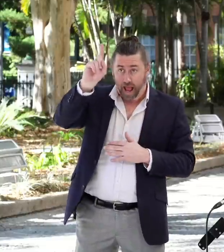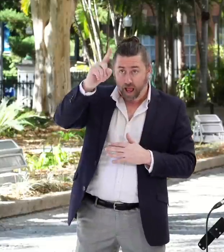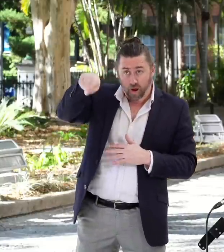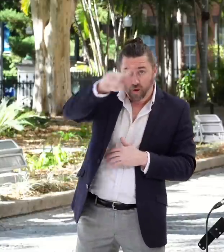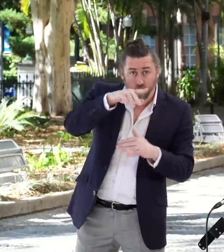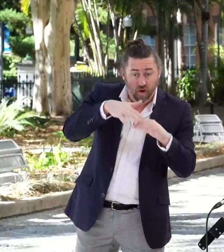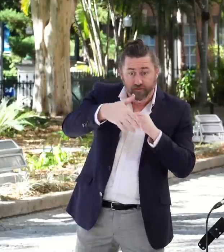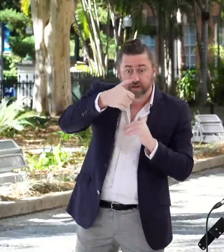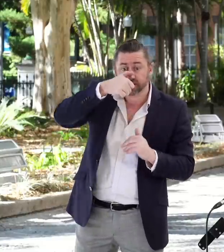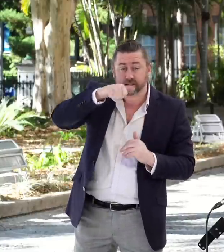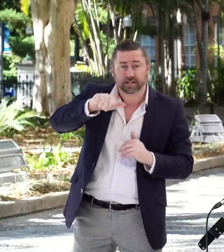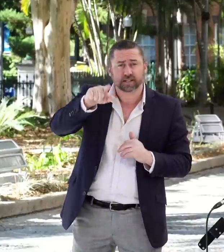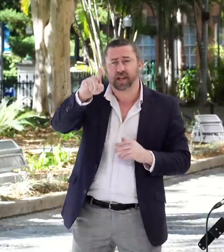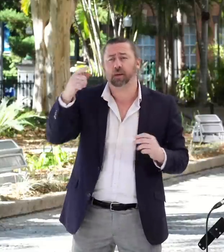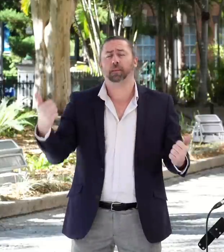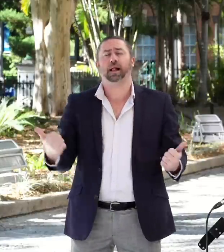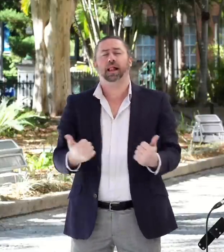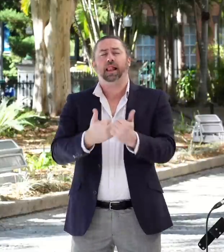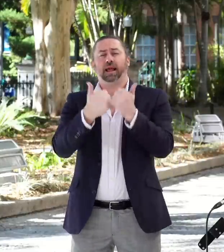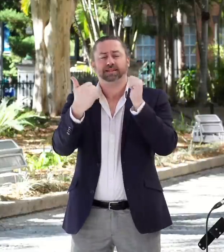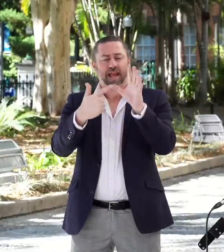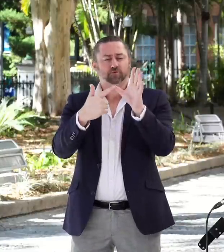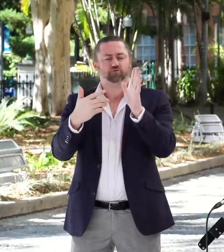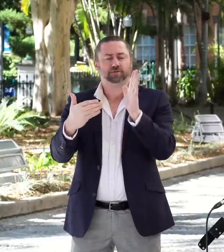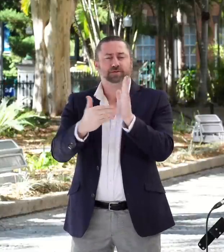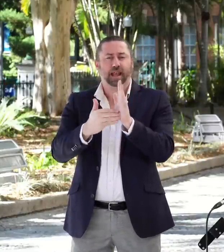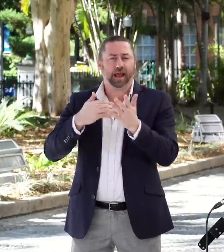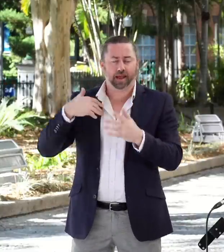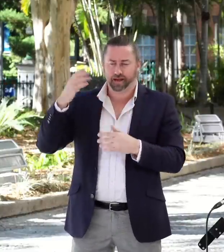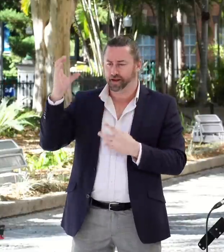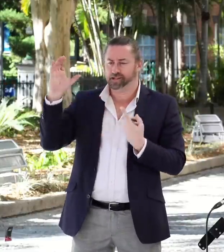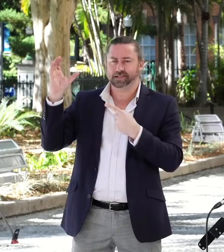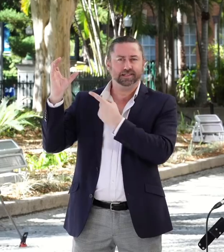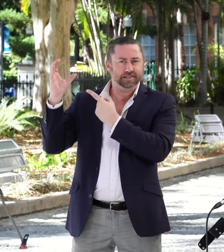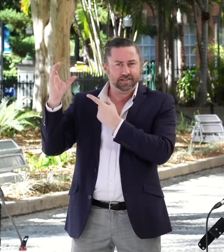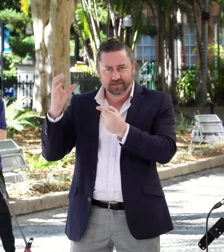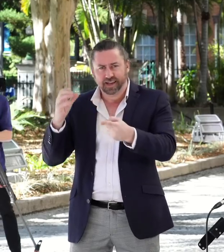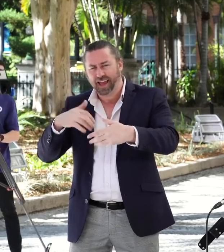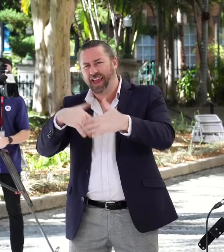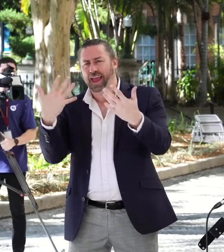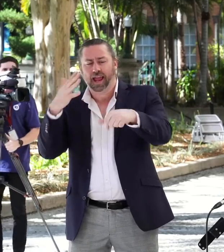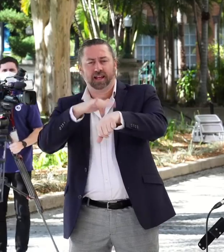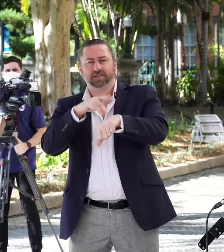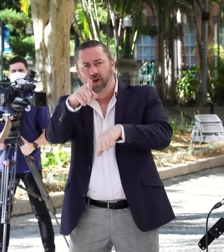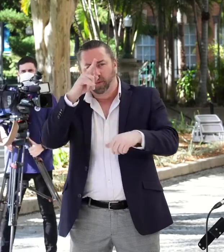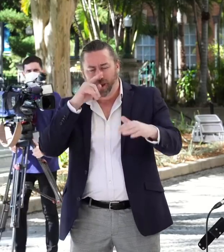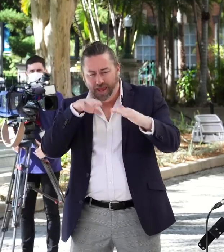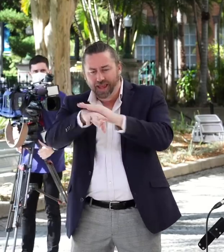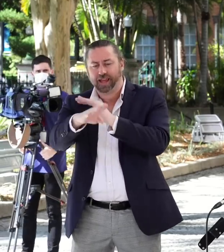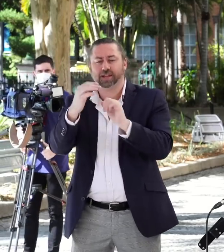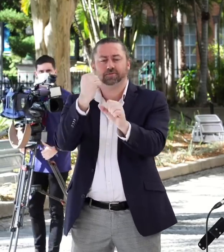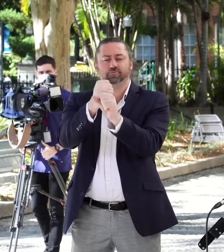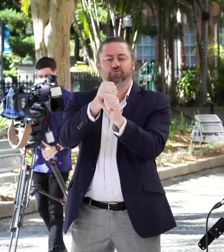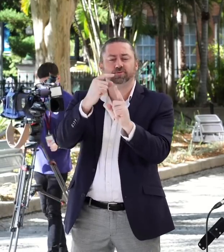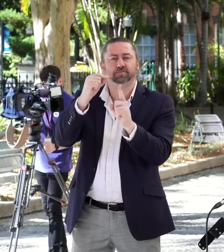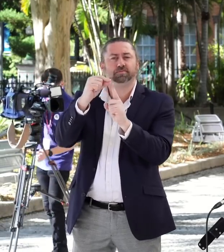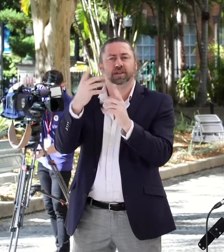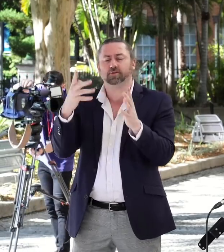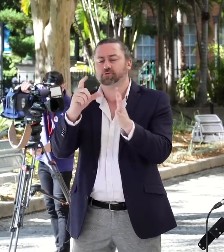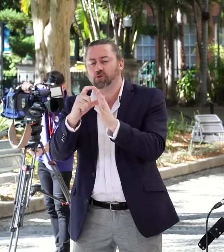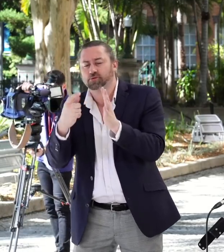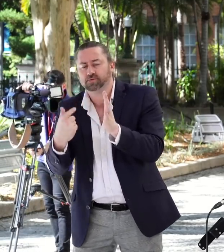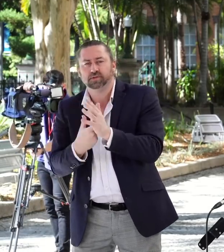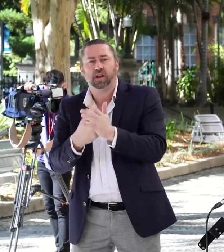that there is sufficient stocks of AstraZeneca throughout Queensland that you can go see a GP, Commonwealth vaccination